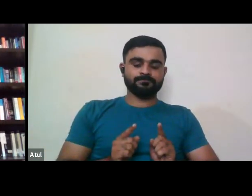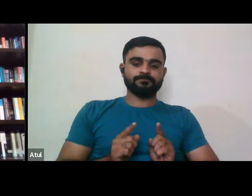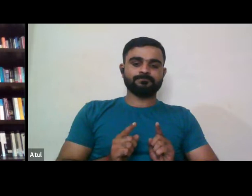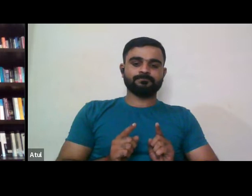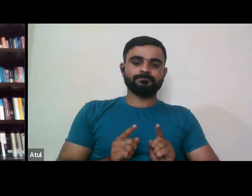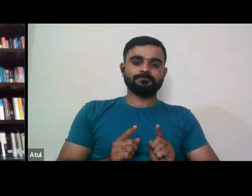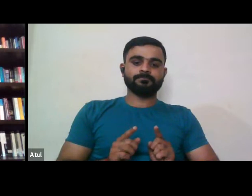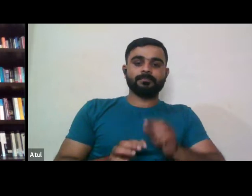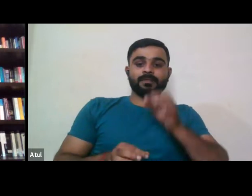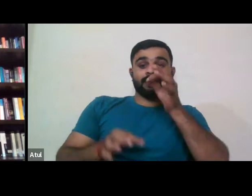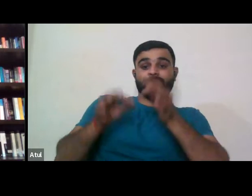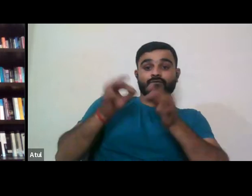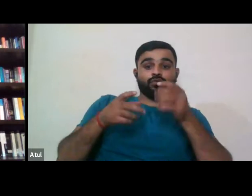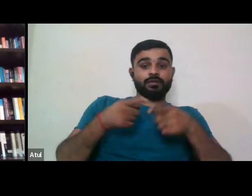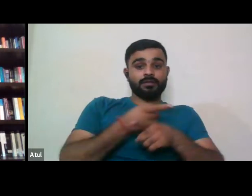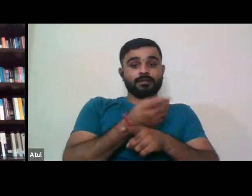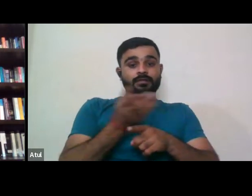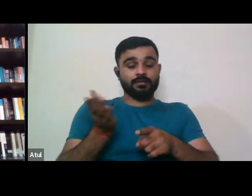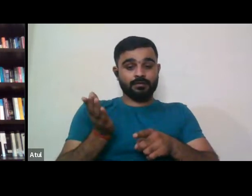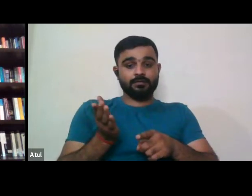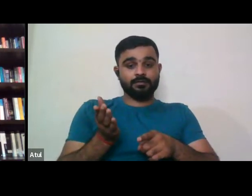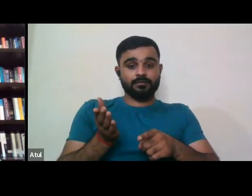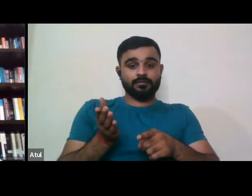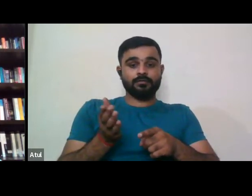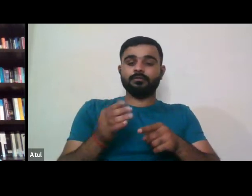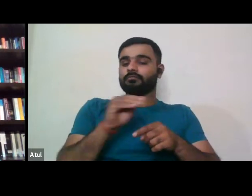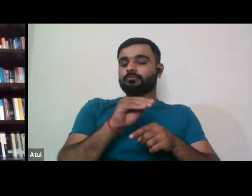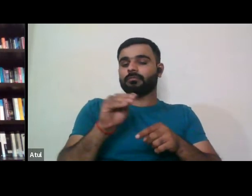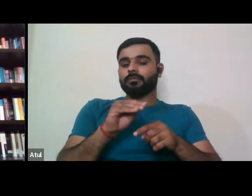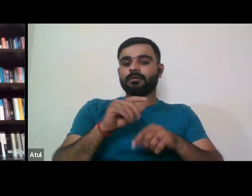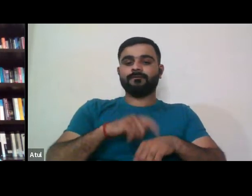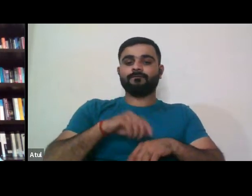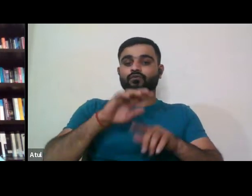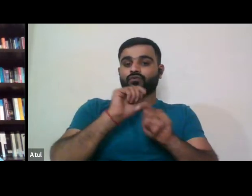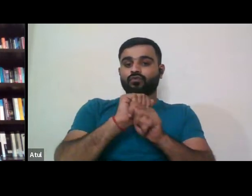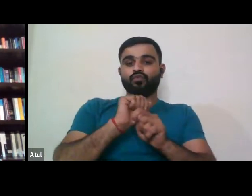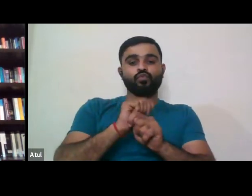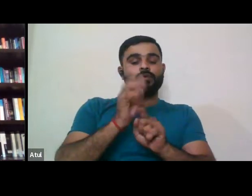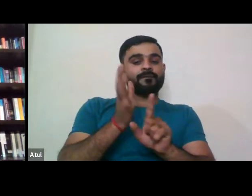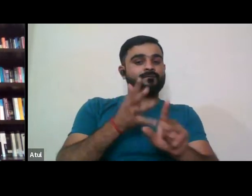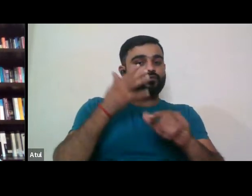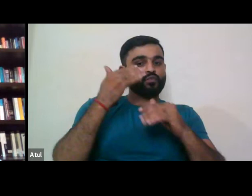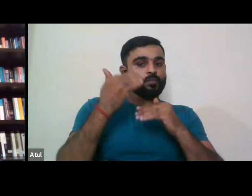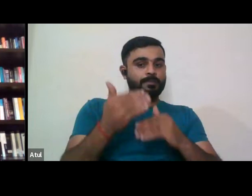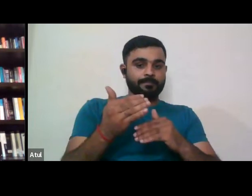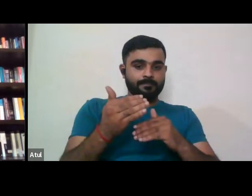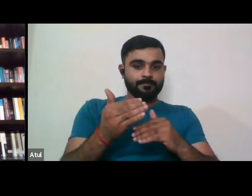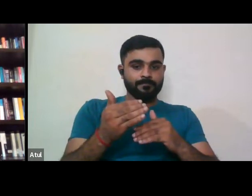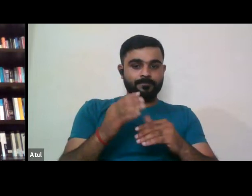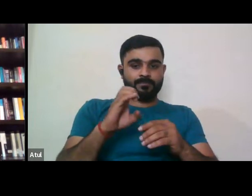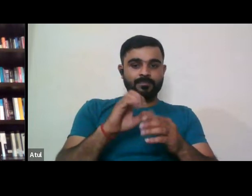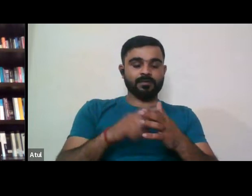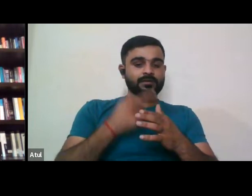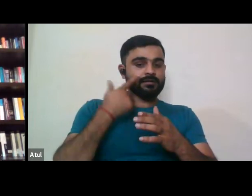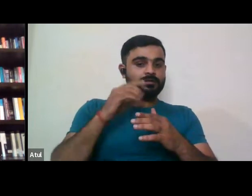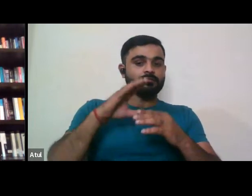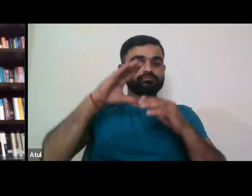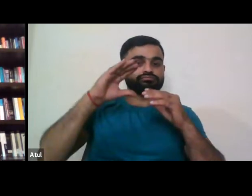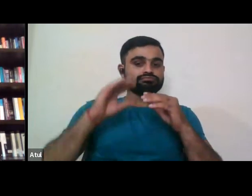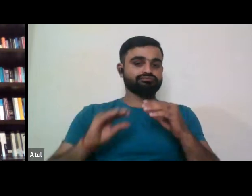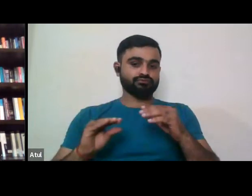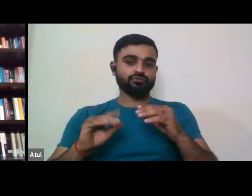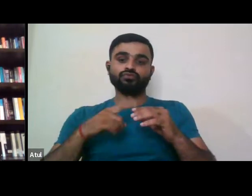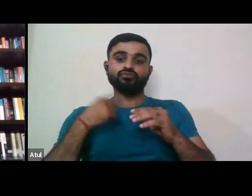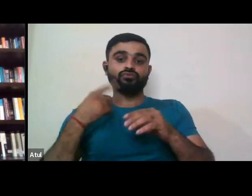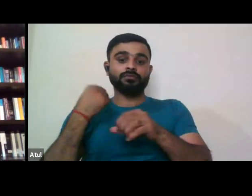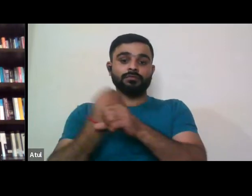The judges themselves have an average tenure of over 5 years, and the CJI even lesser, who